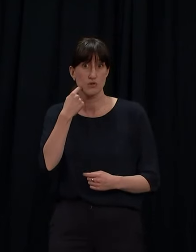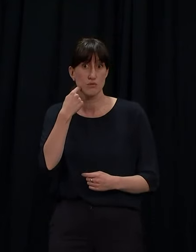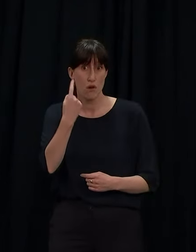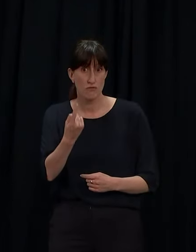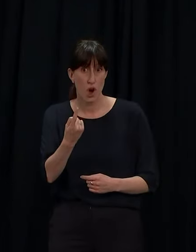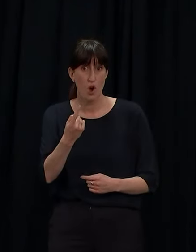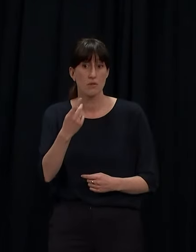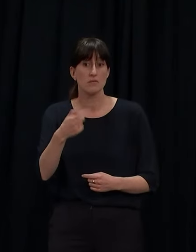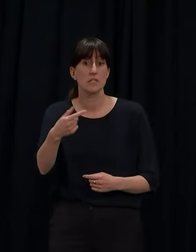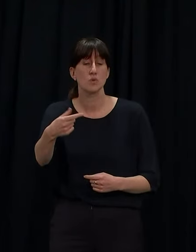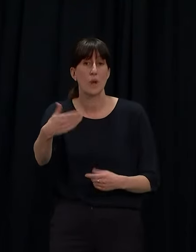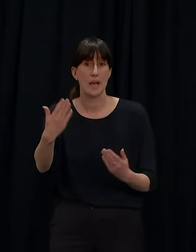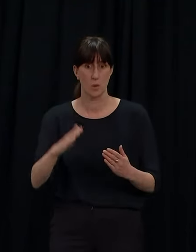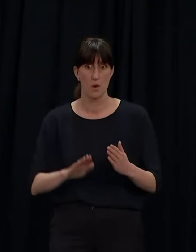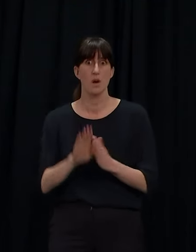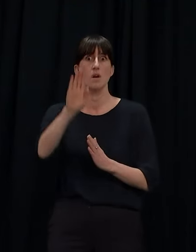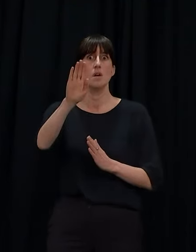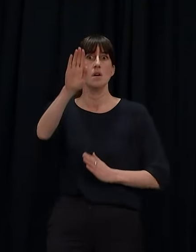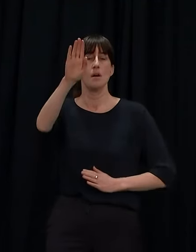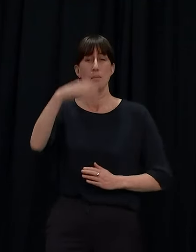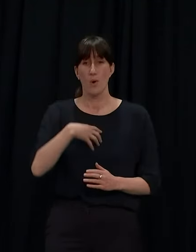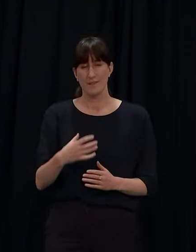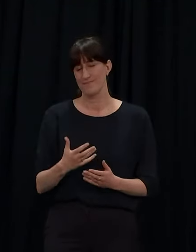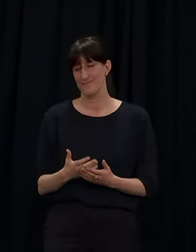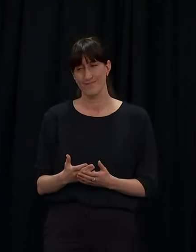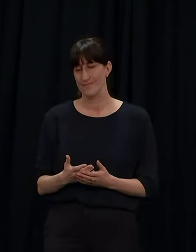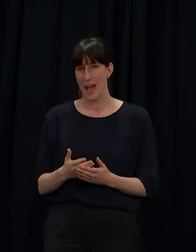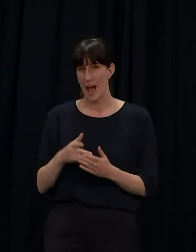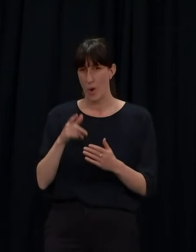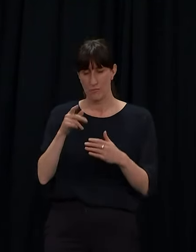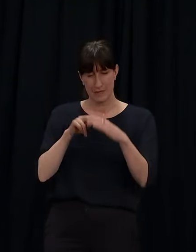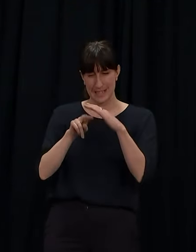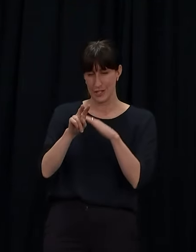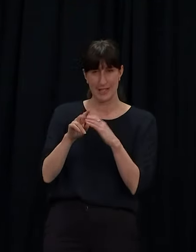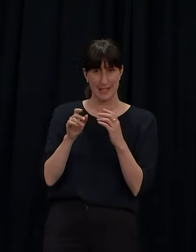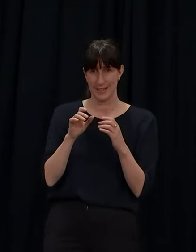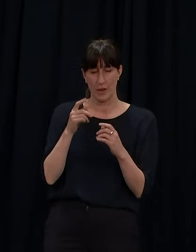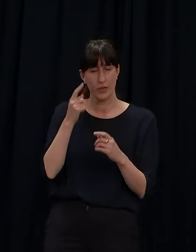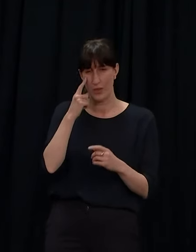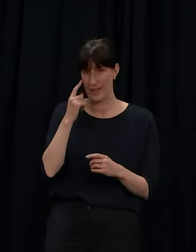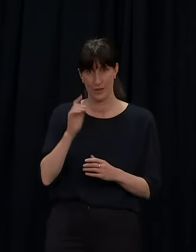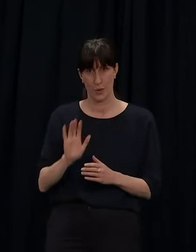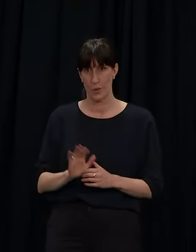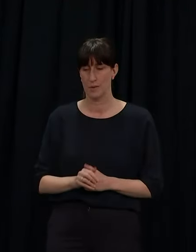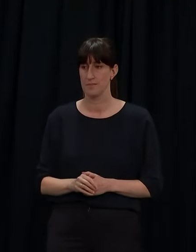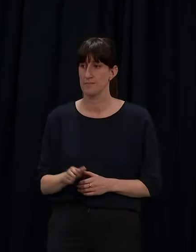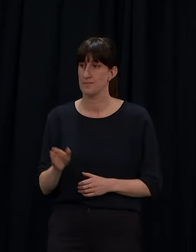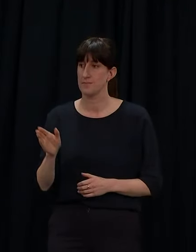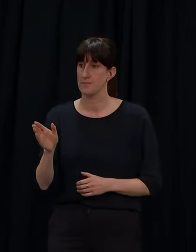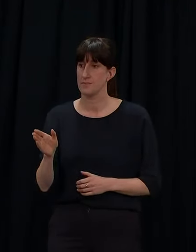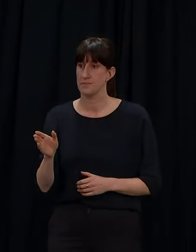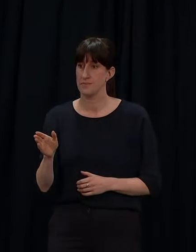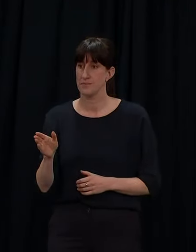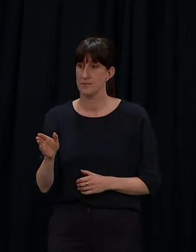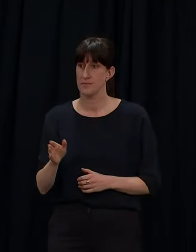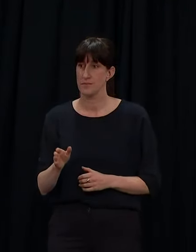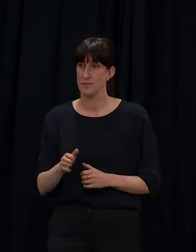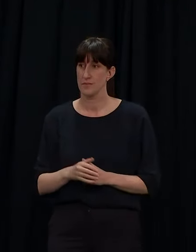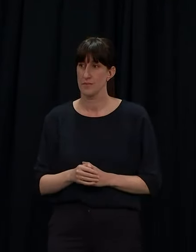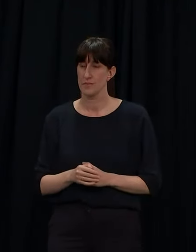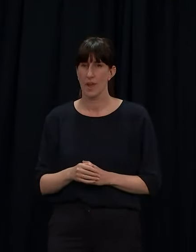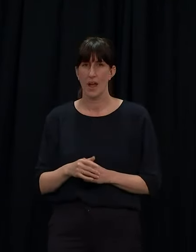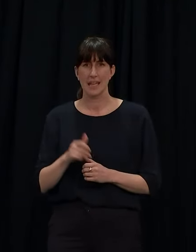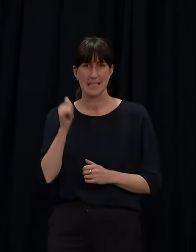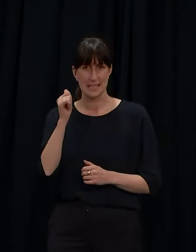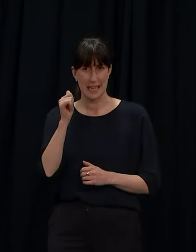then Luke. So Dr. Bloomfield indicated this morning that there had been an update in terms of the source investigation.